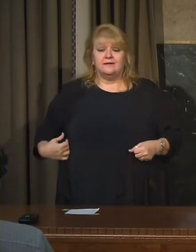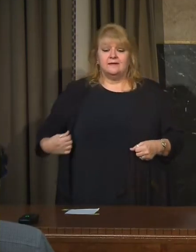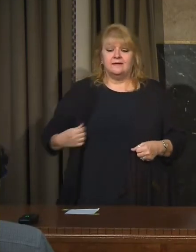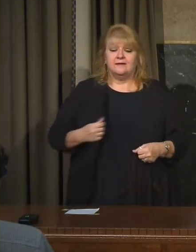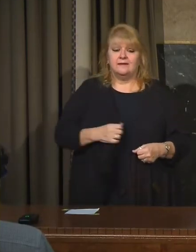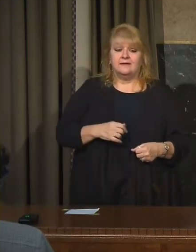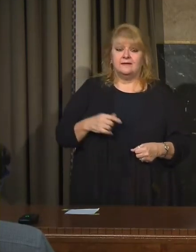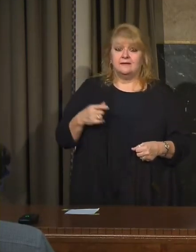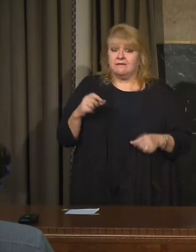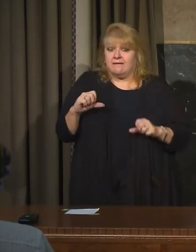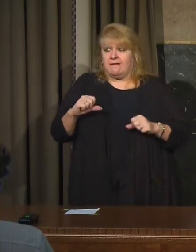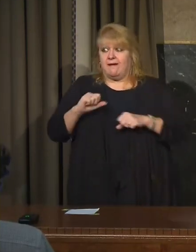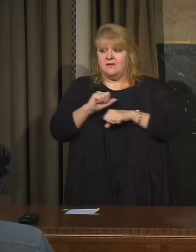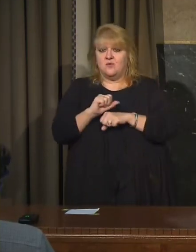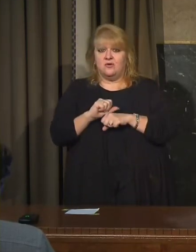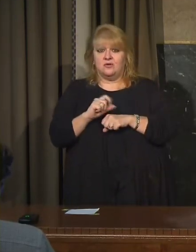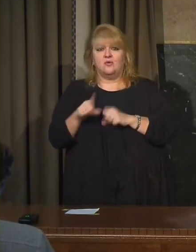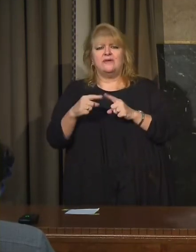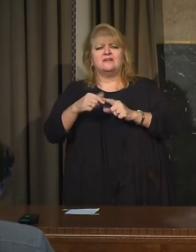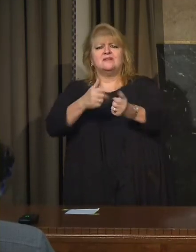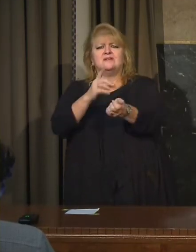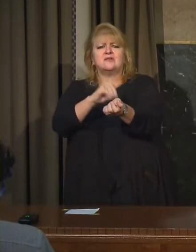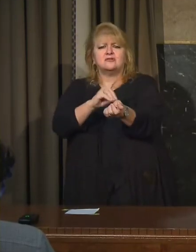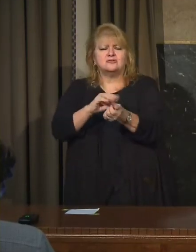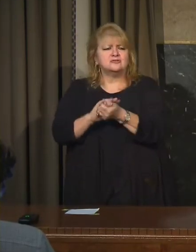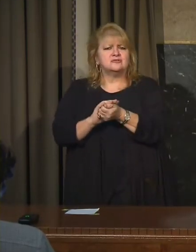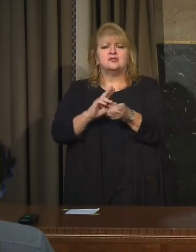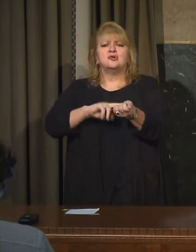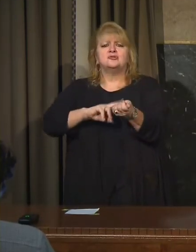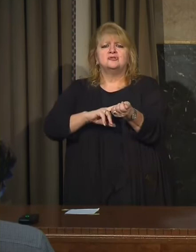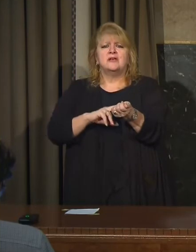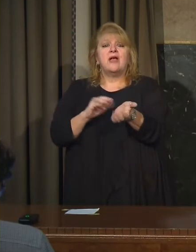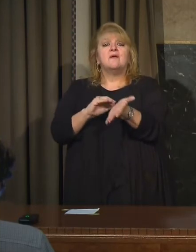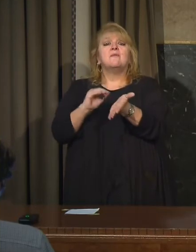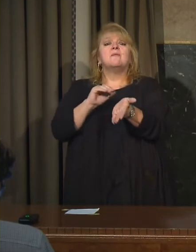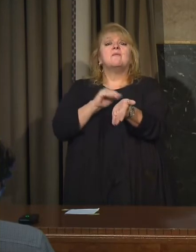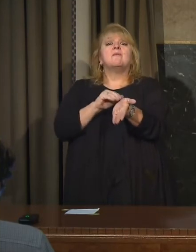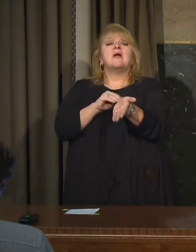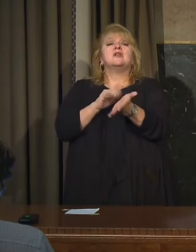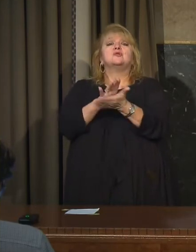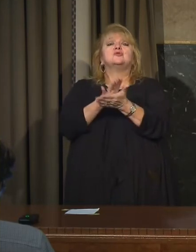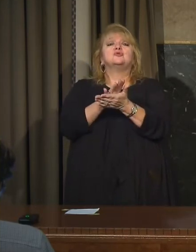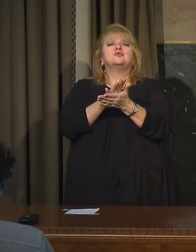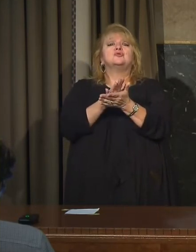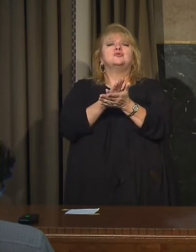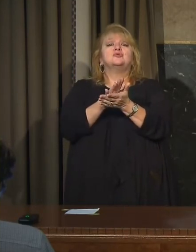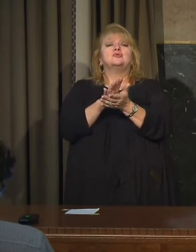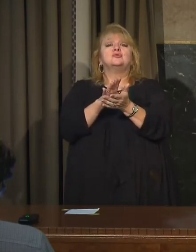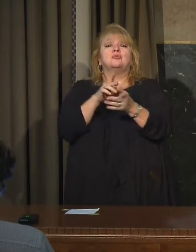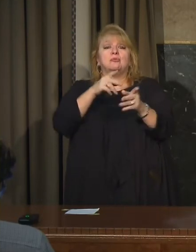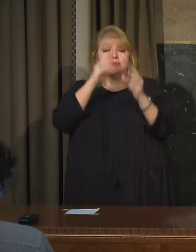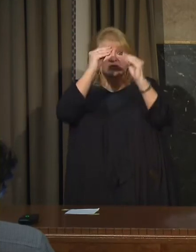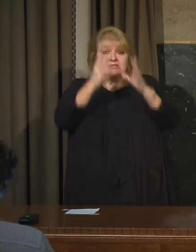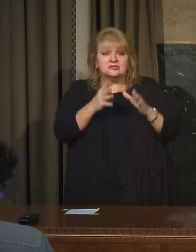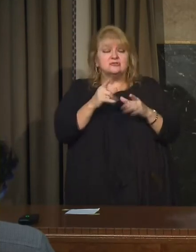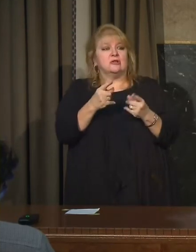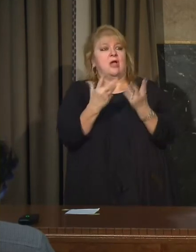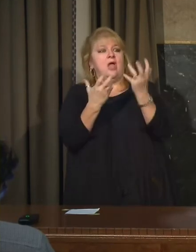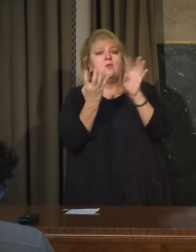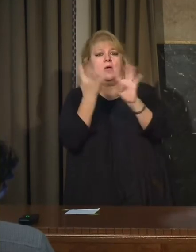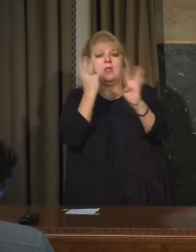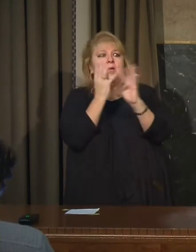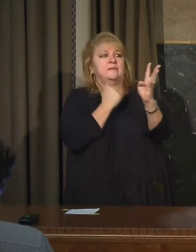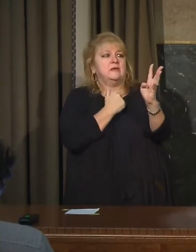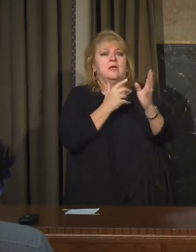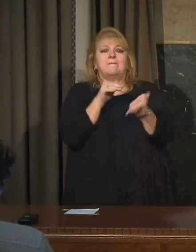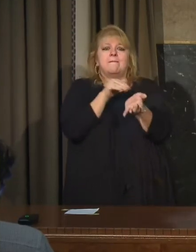doctors, nurses, medical school professors, when they're clamoring to get it, that should tell you